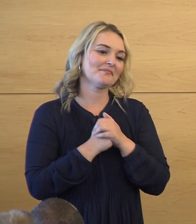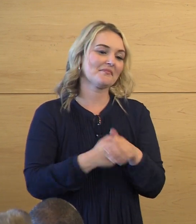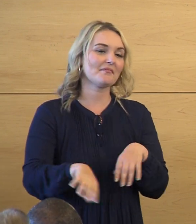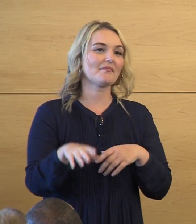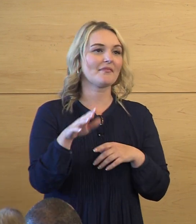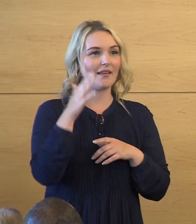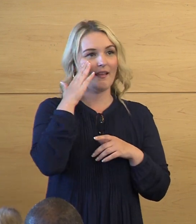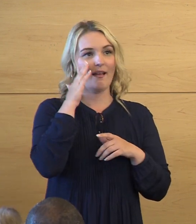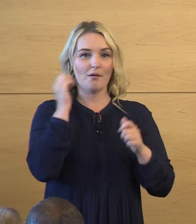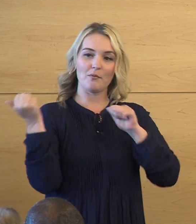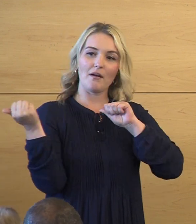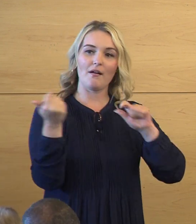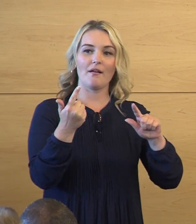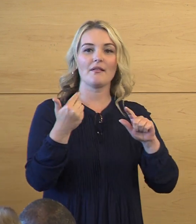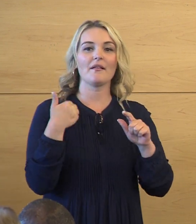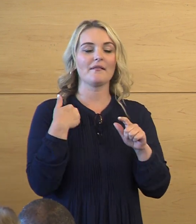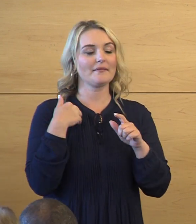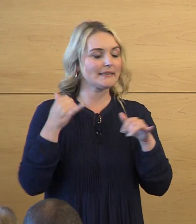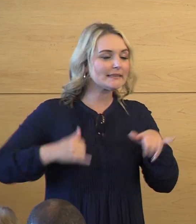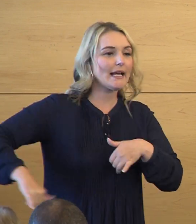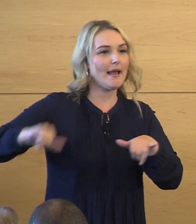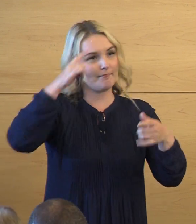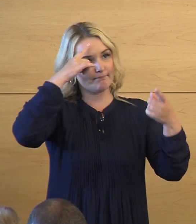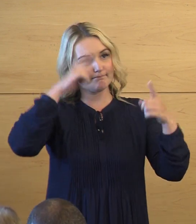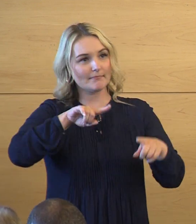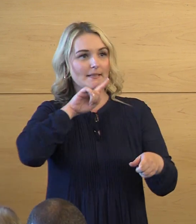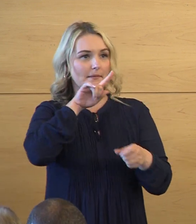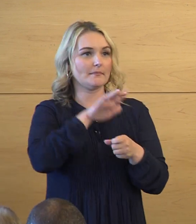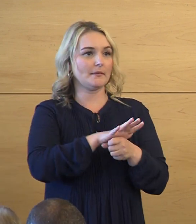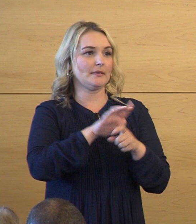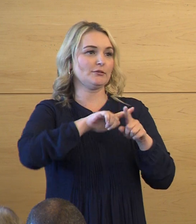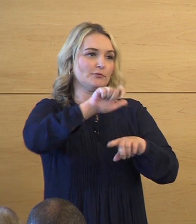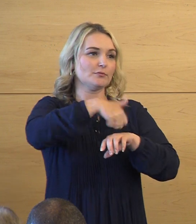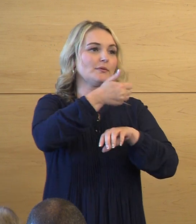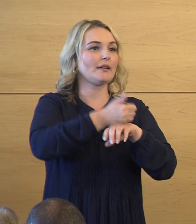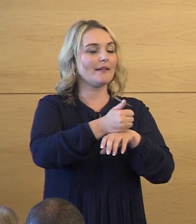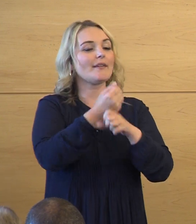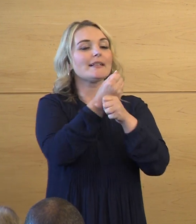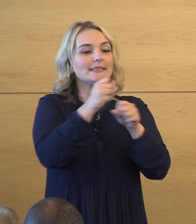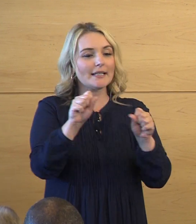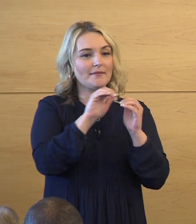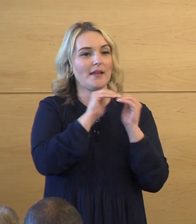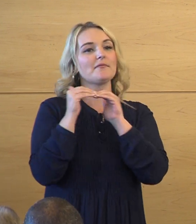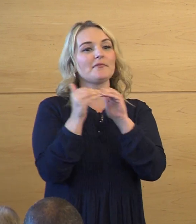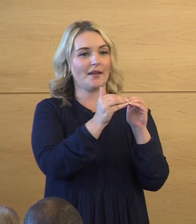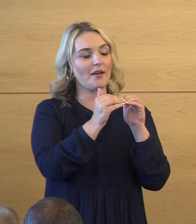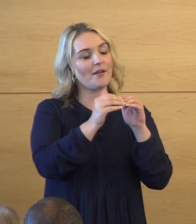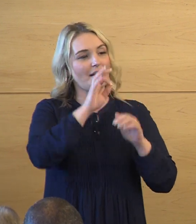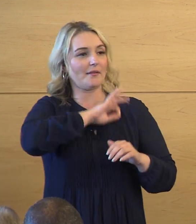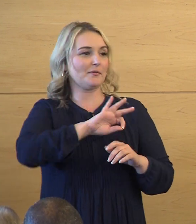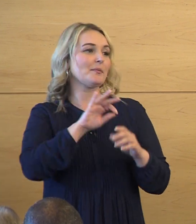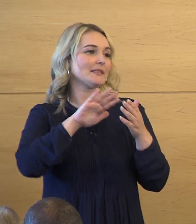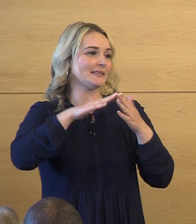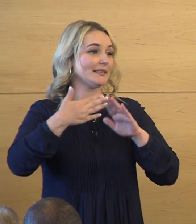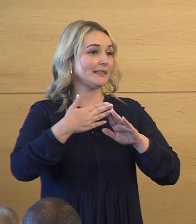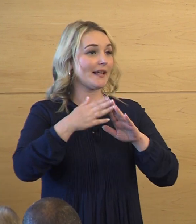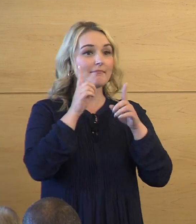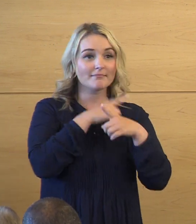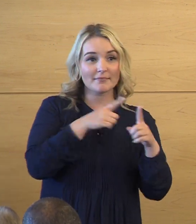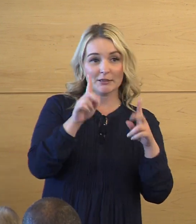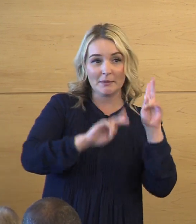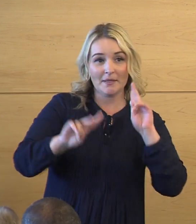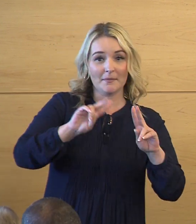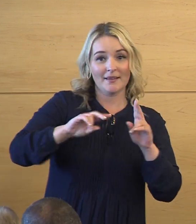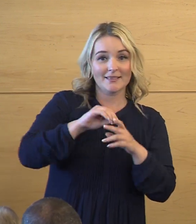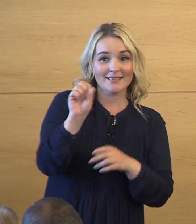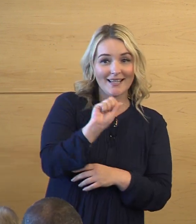I know all of us have the same commitment to creating a safe and fair and equitable city. To the people of Seattle, thank you.